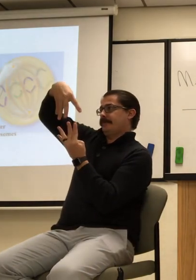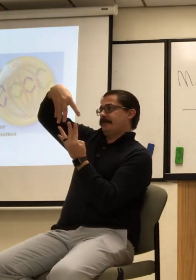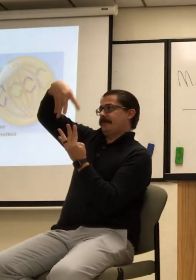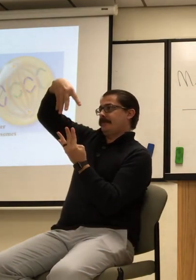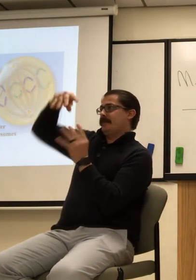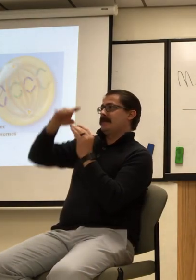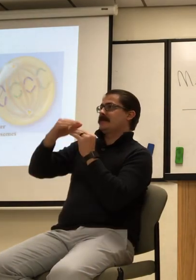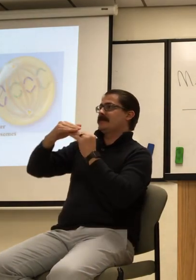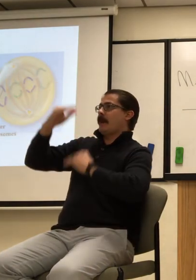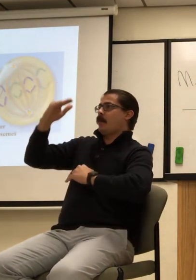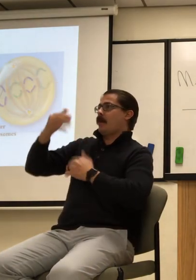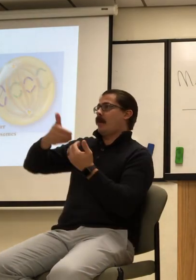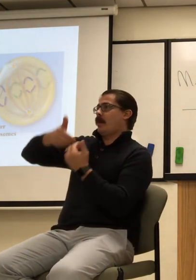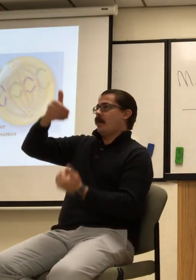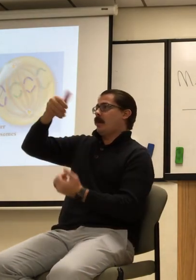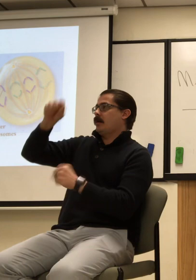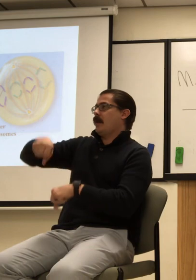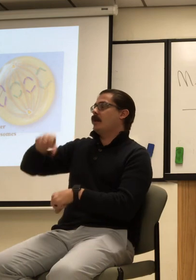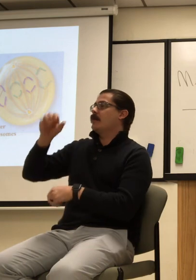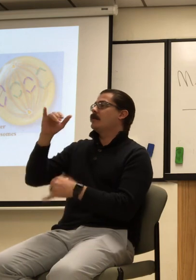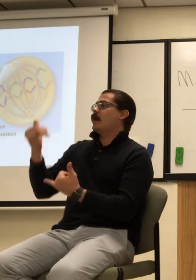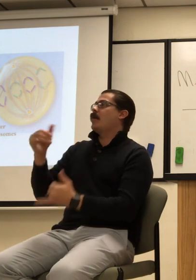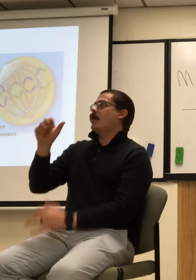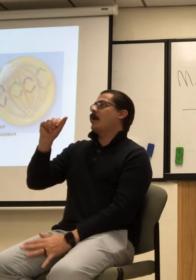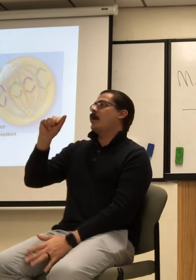It's the anaphase part.